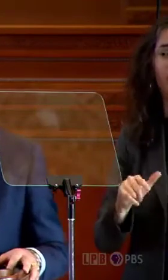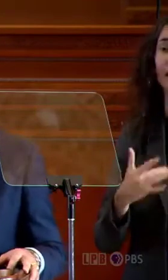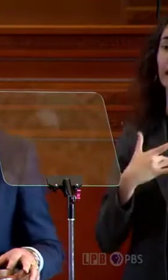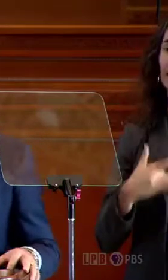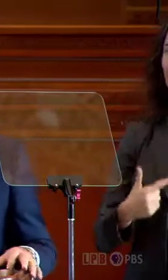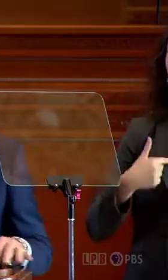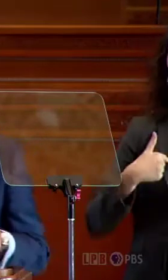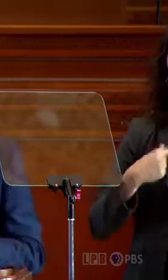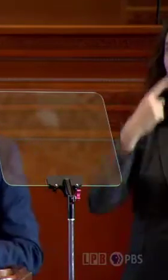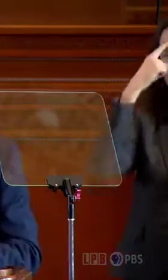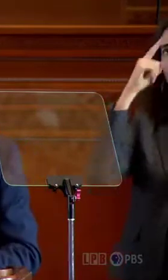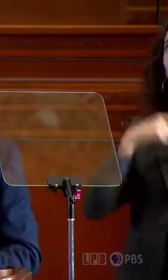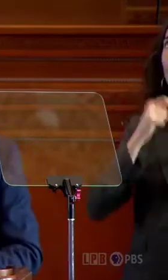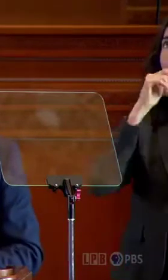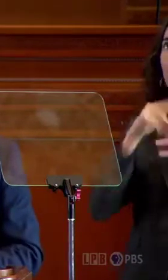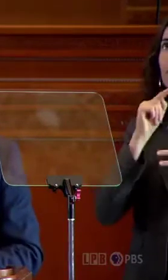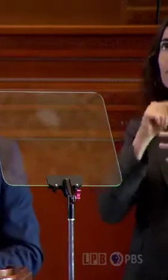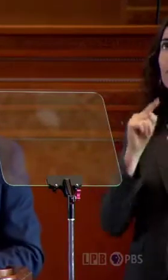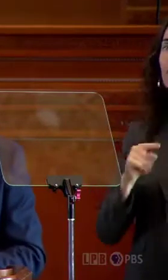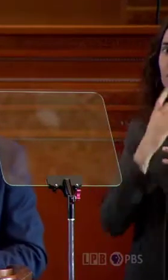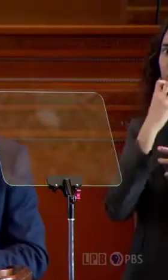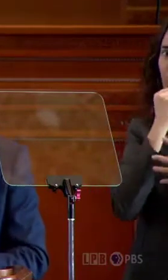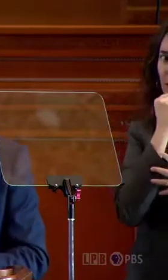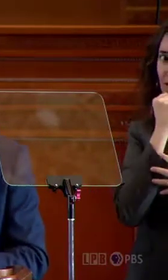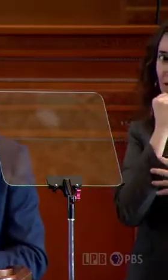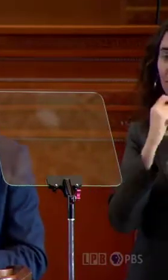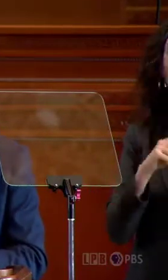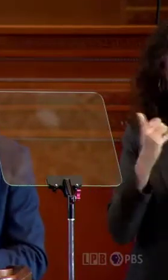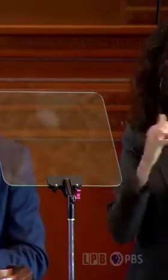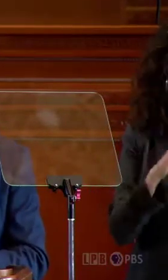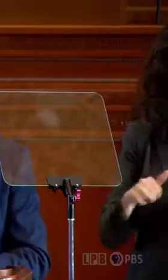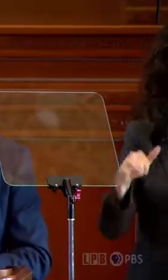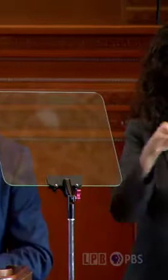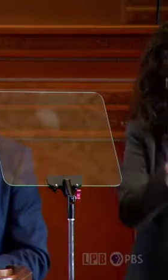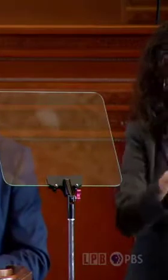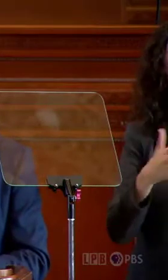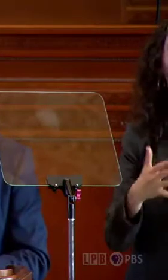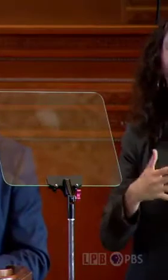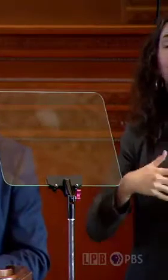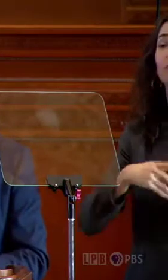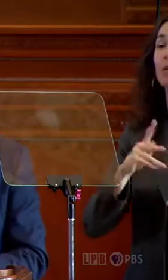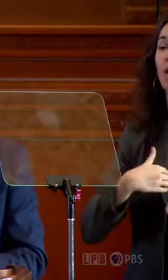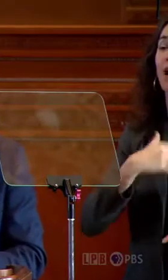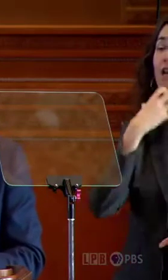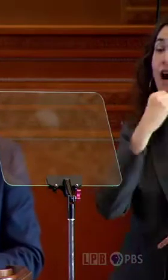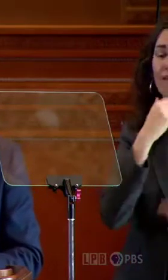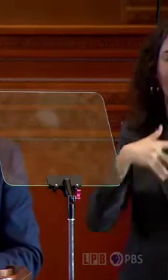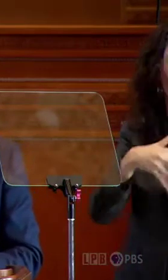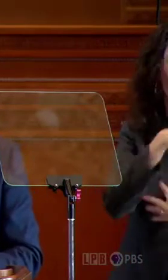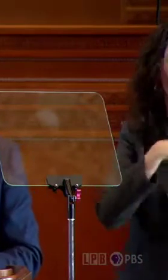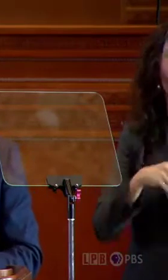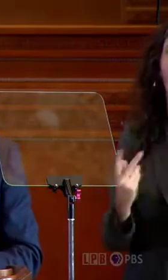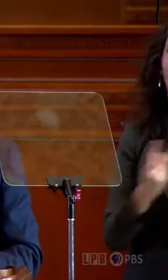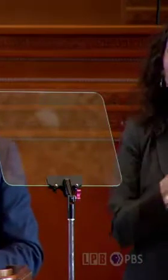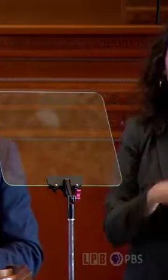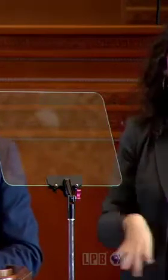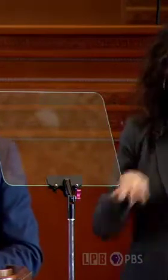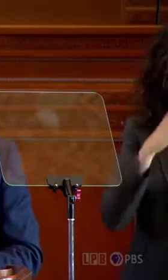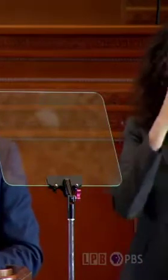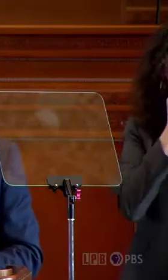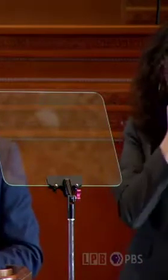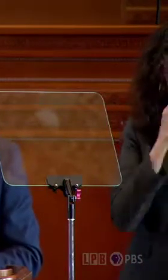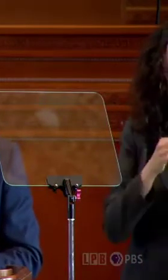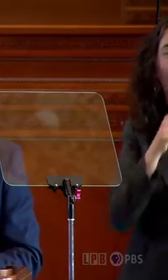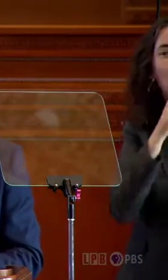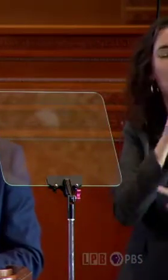blessings, but now, like you, I suspect, I cherish the time spent with loved ones even more, especially my